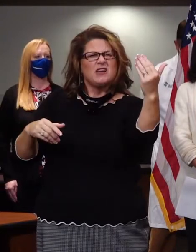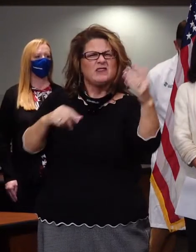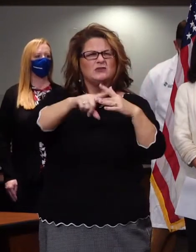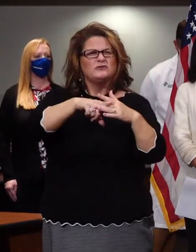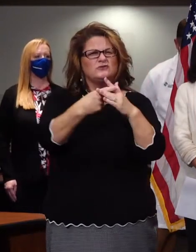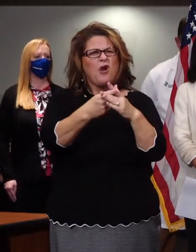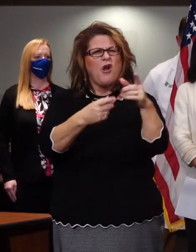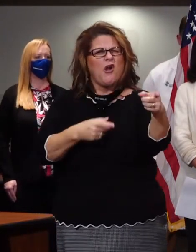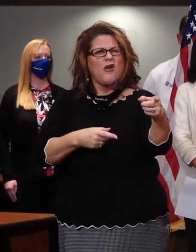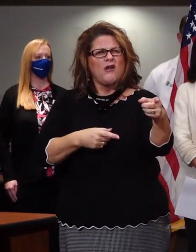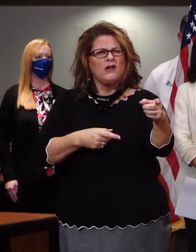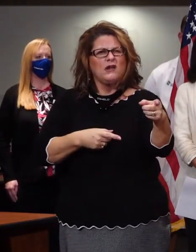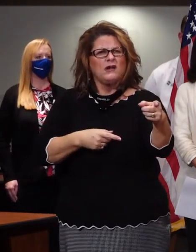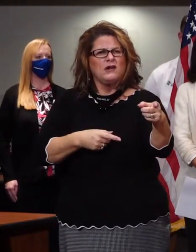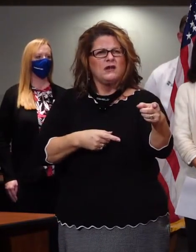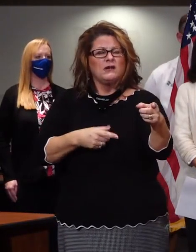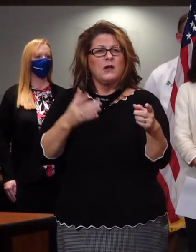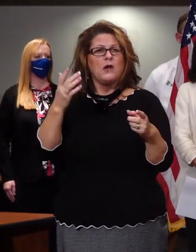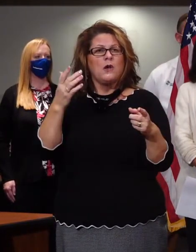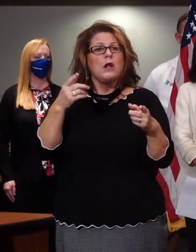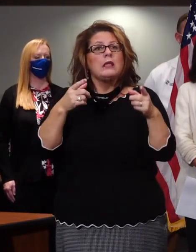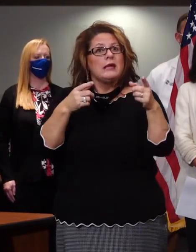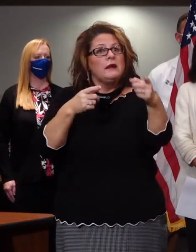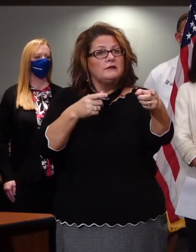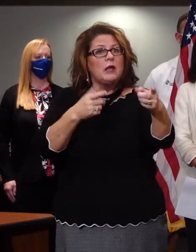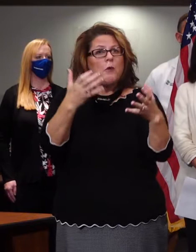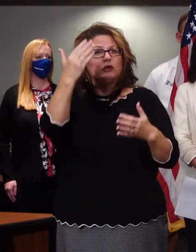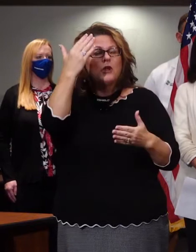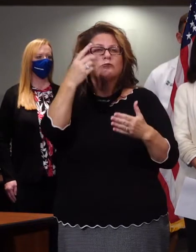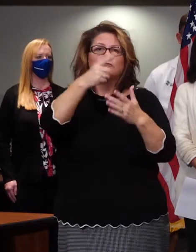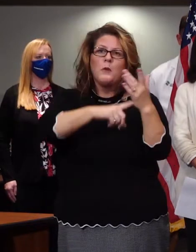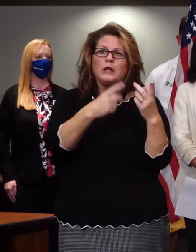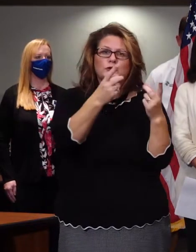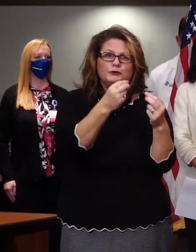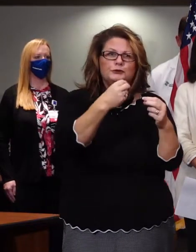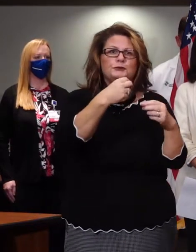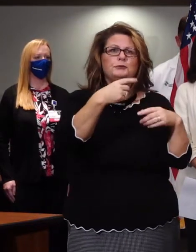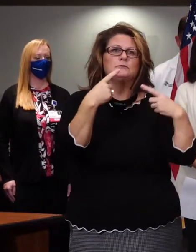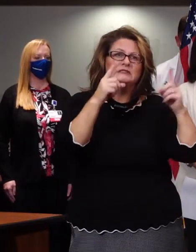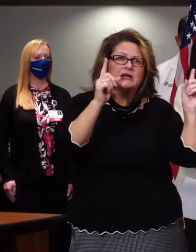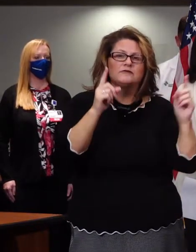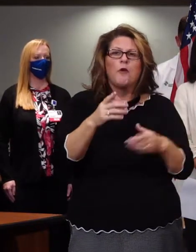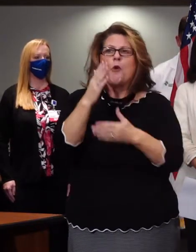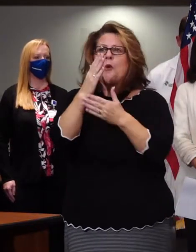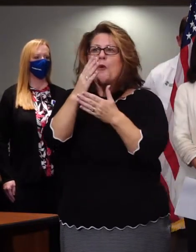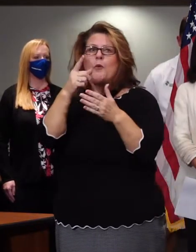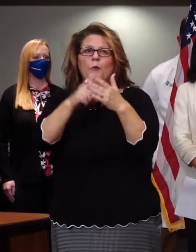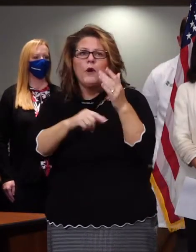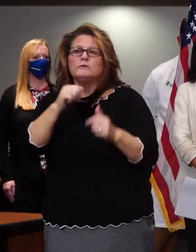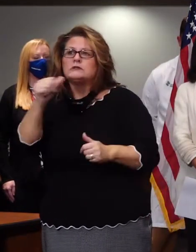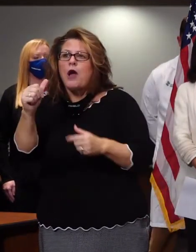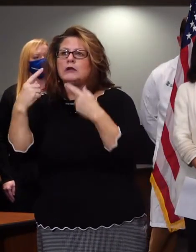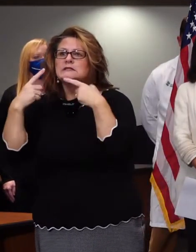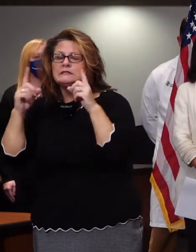This was done to learn what practices and policies were working, which ones were not, and what, if any,